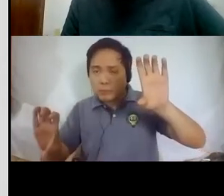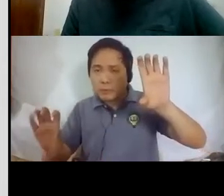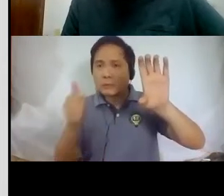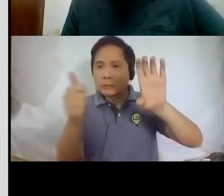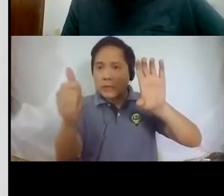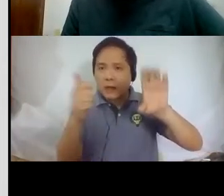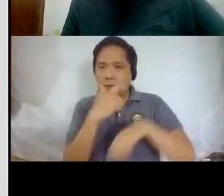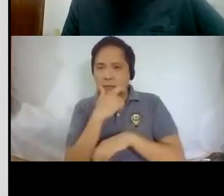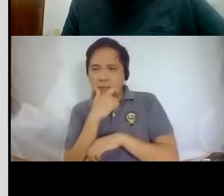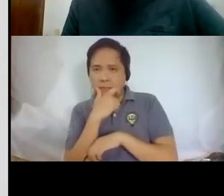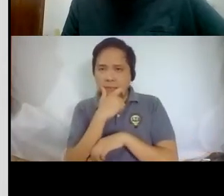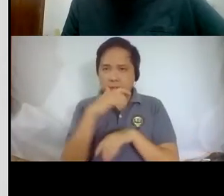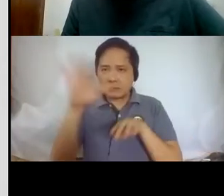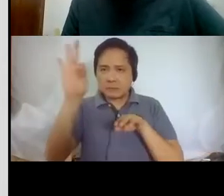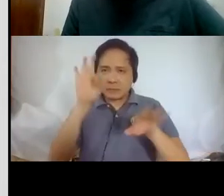All the vocabulary.